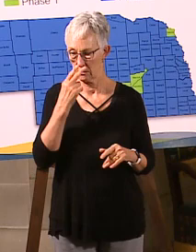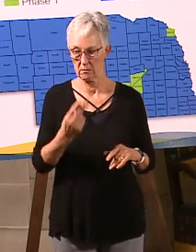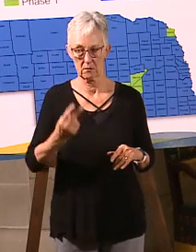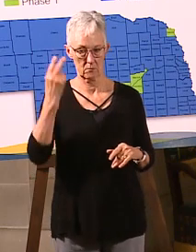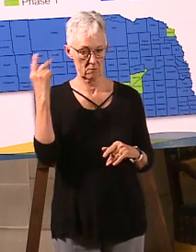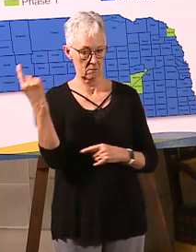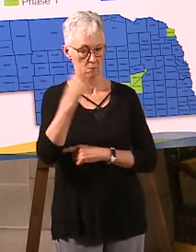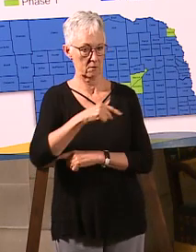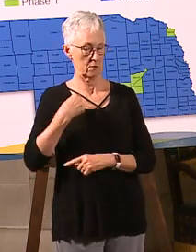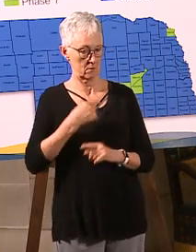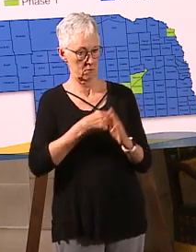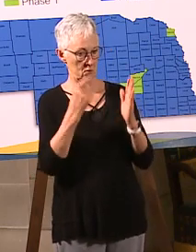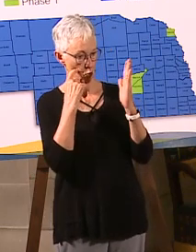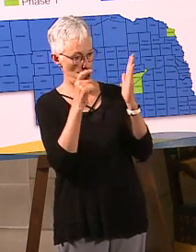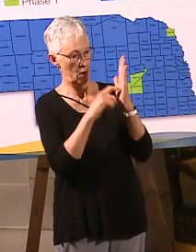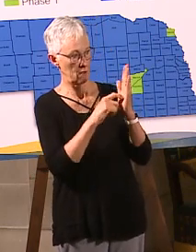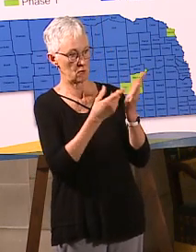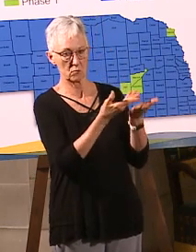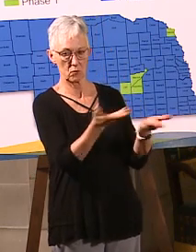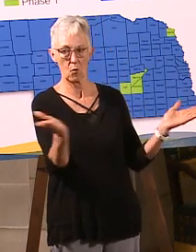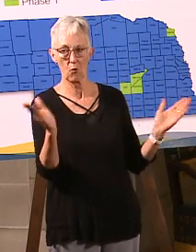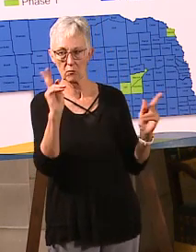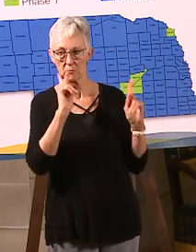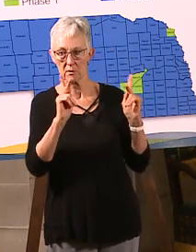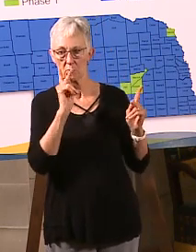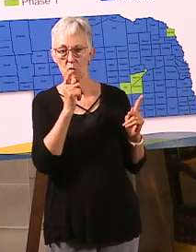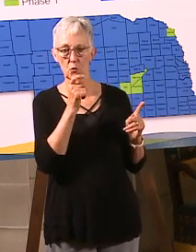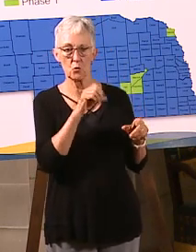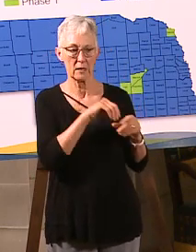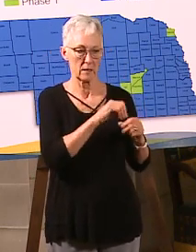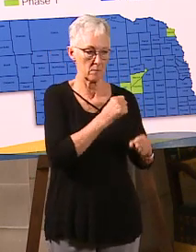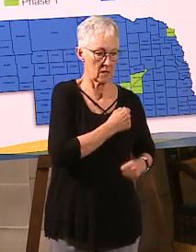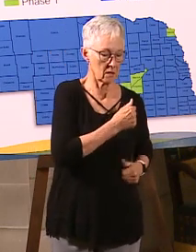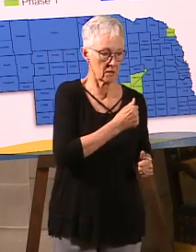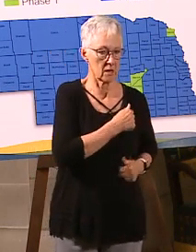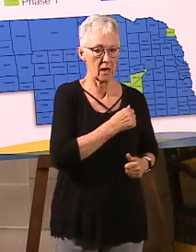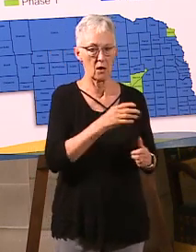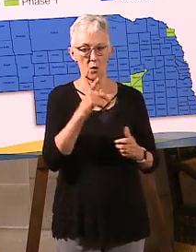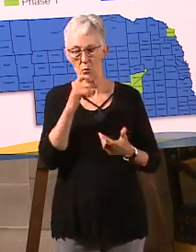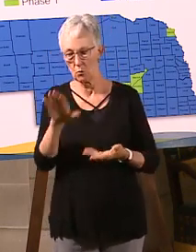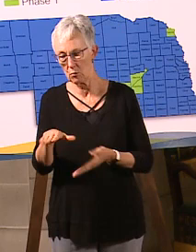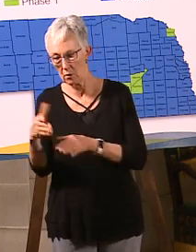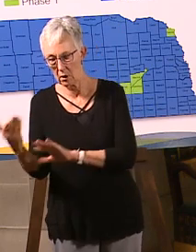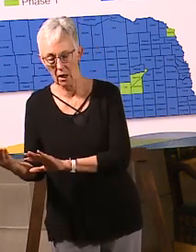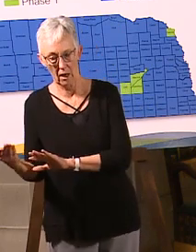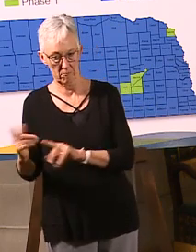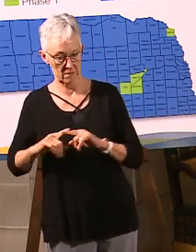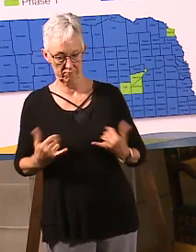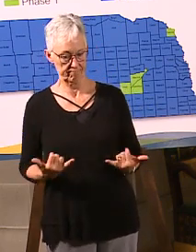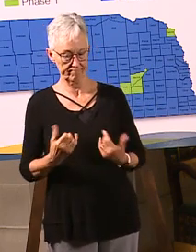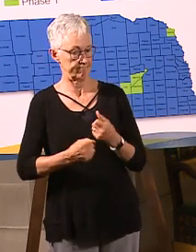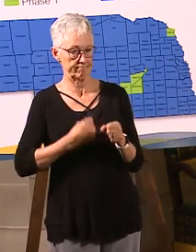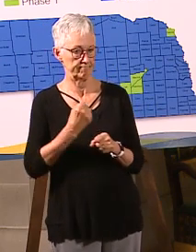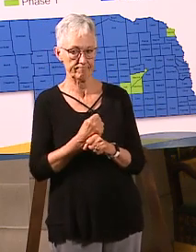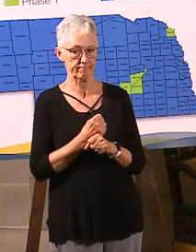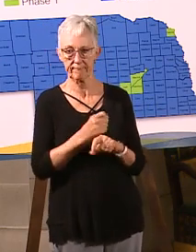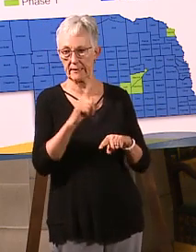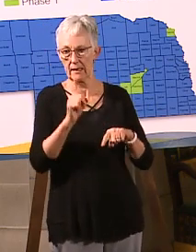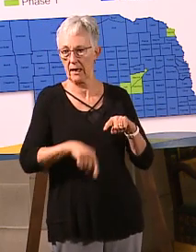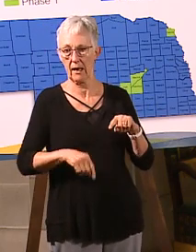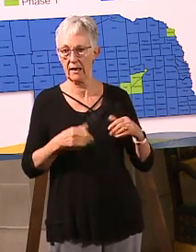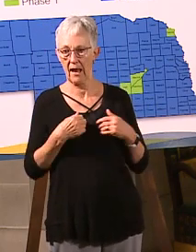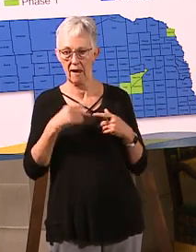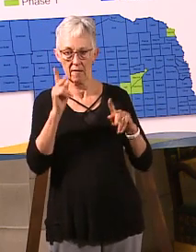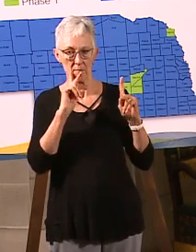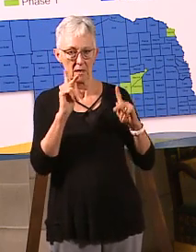put on the uniform, recognize our fallen. We will not be able to do that this Memorial Day because of the pandemic. So